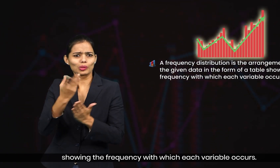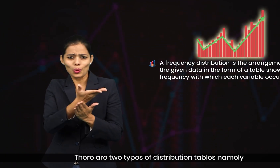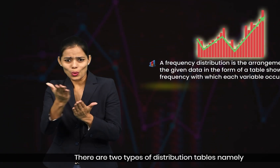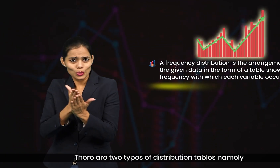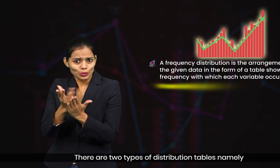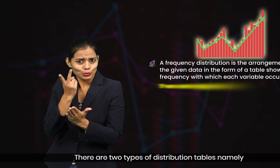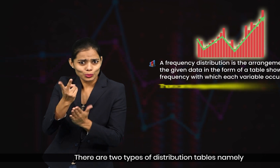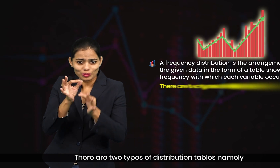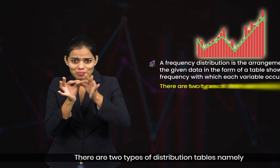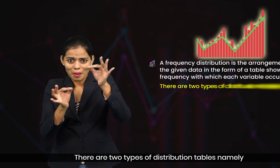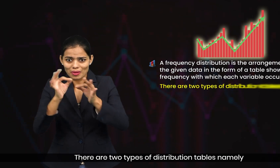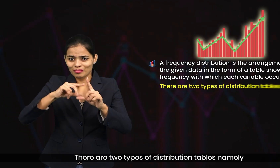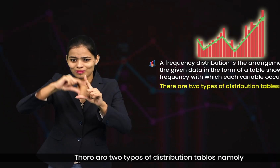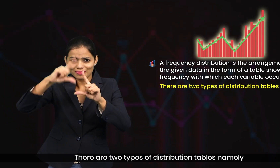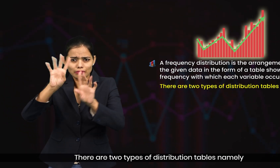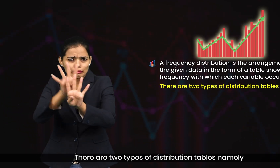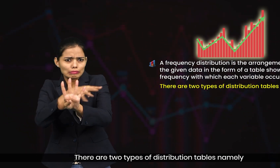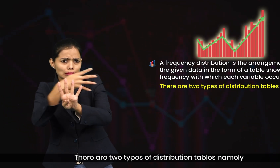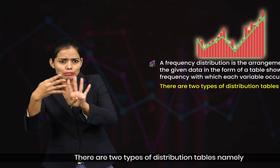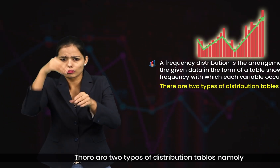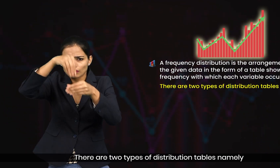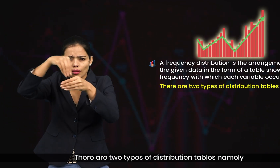There are two types of distribution tables, namely